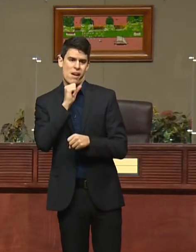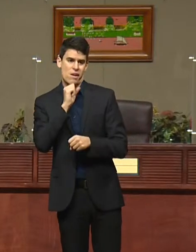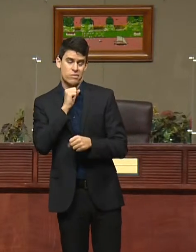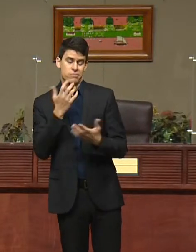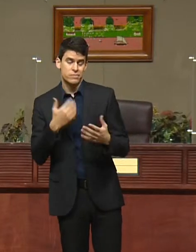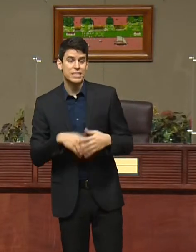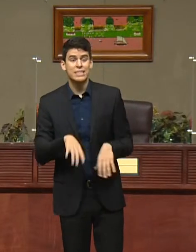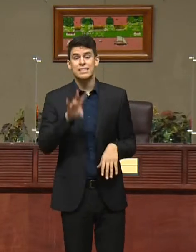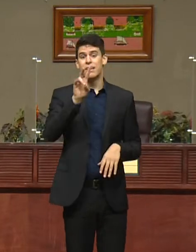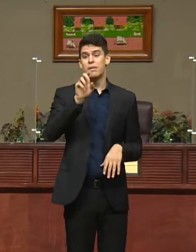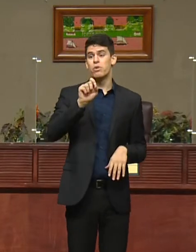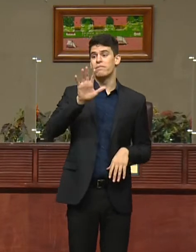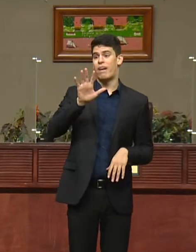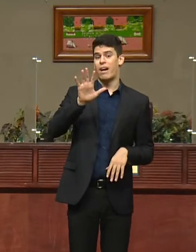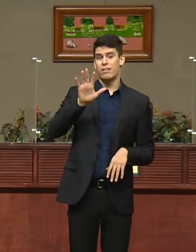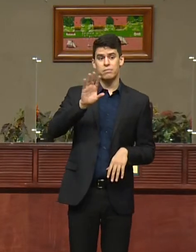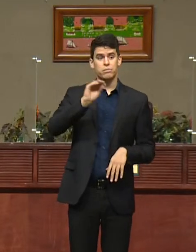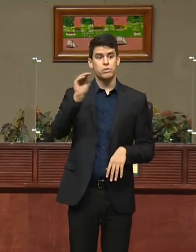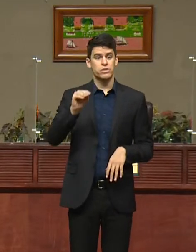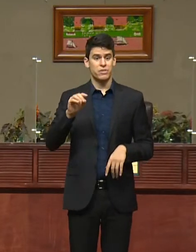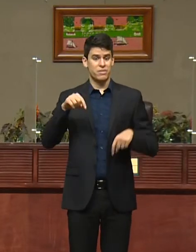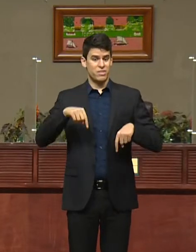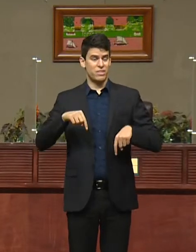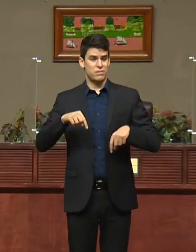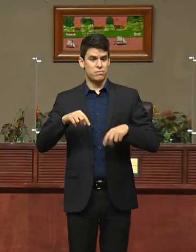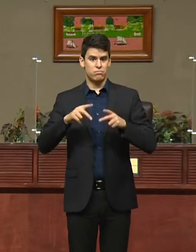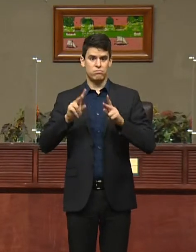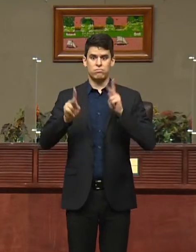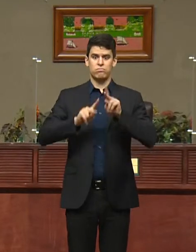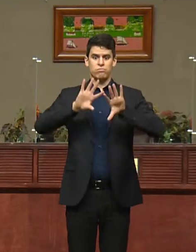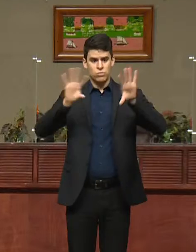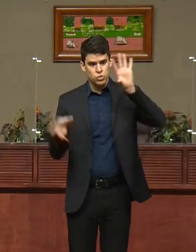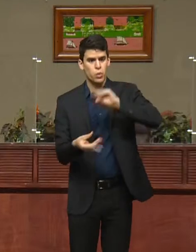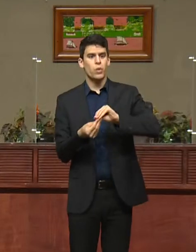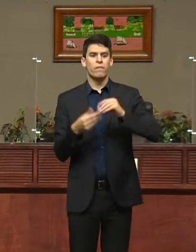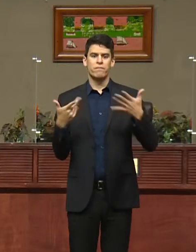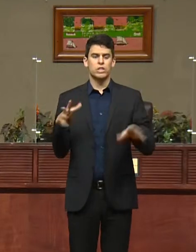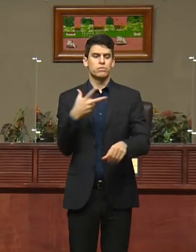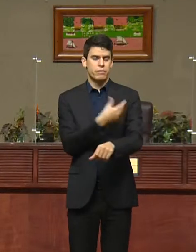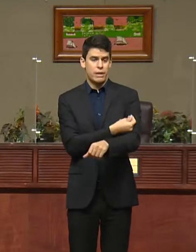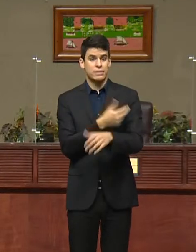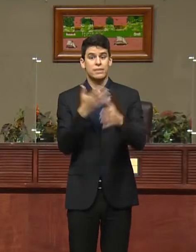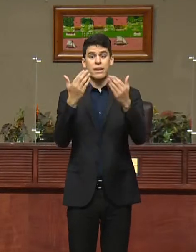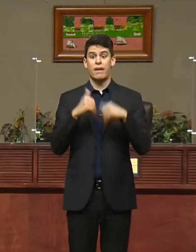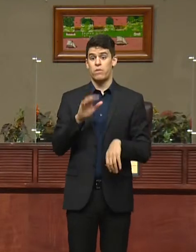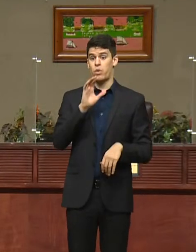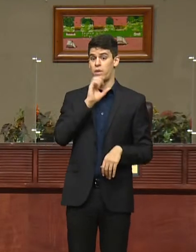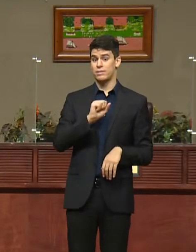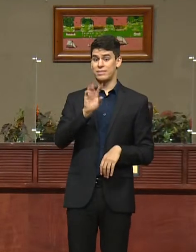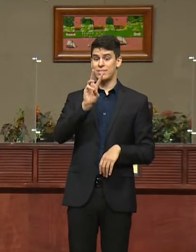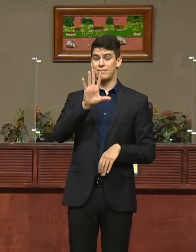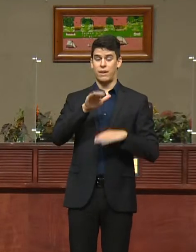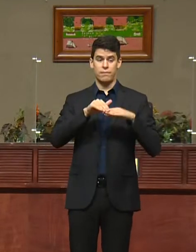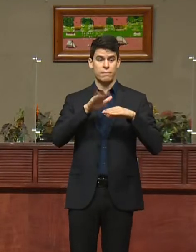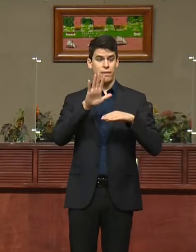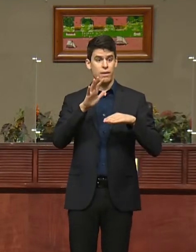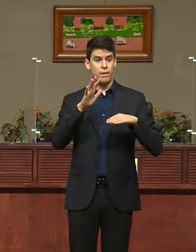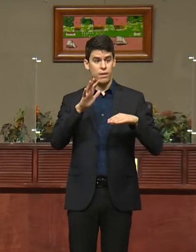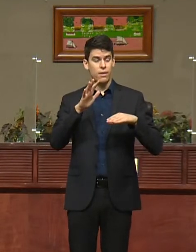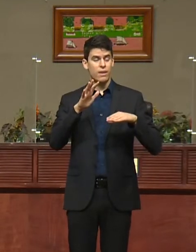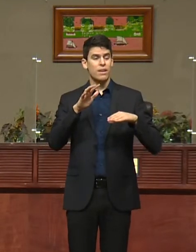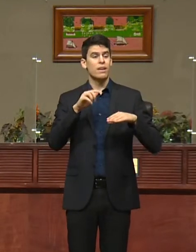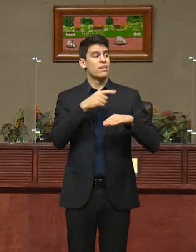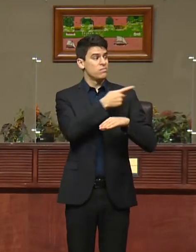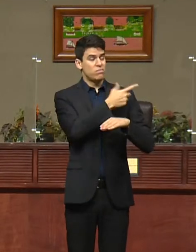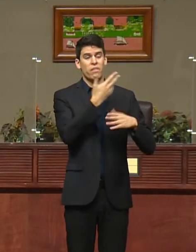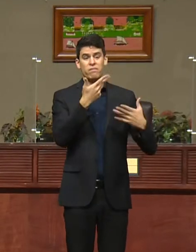7.5% of our population have been vaccinated. And for the 65 years and older, the mayor mentioned to you that